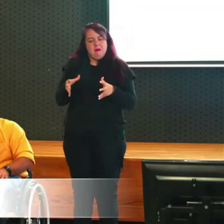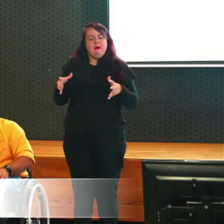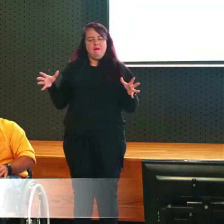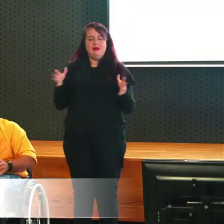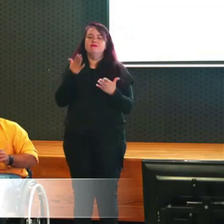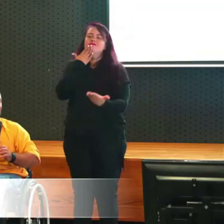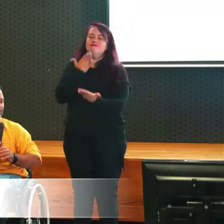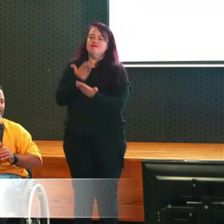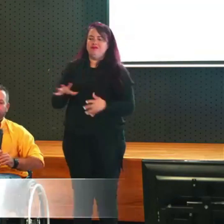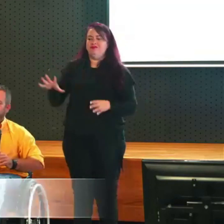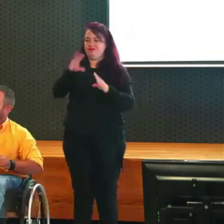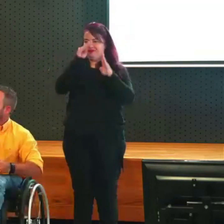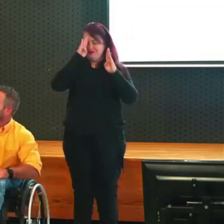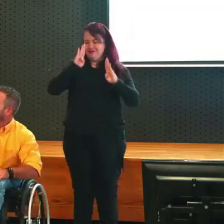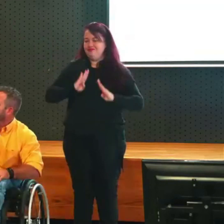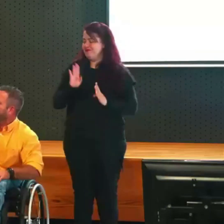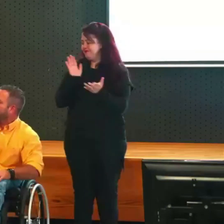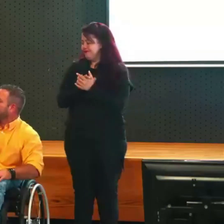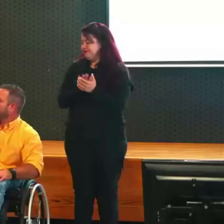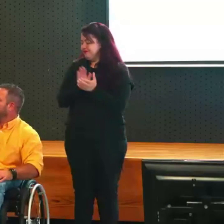much.